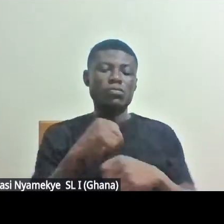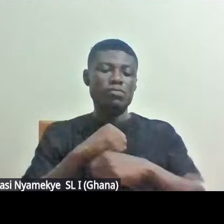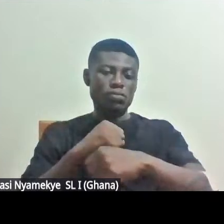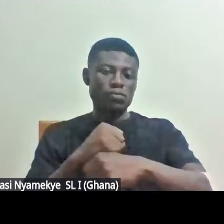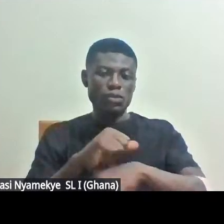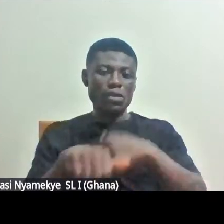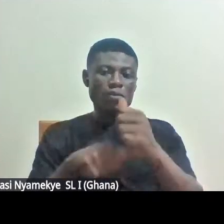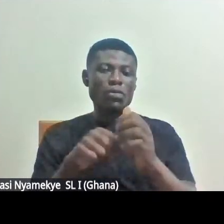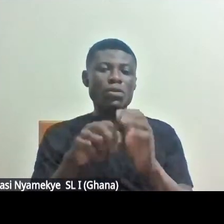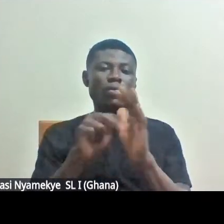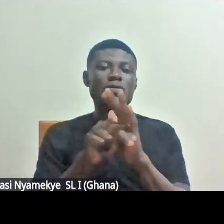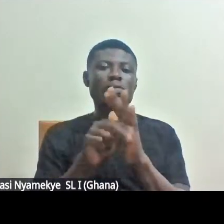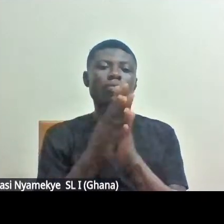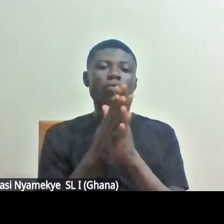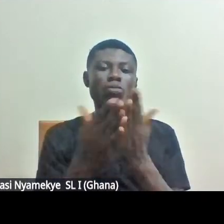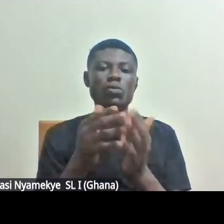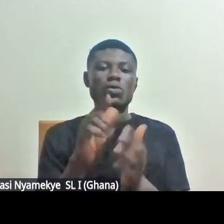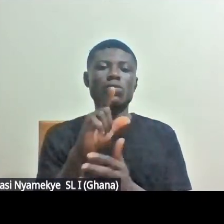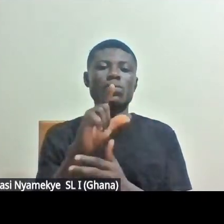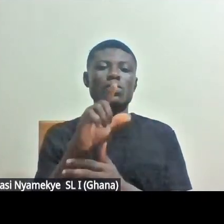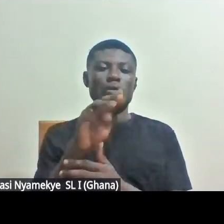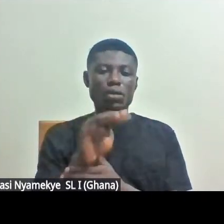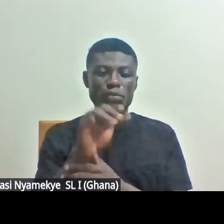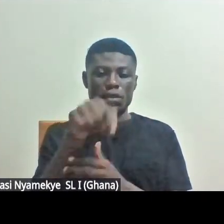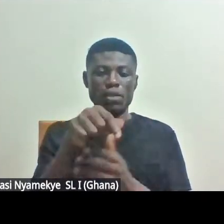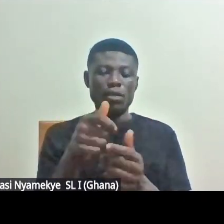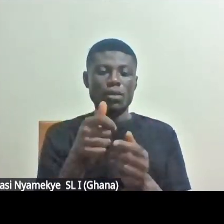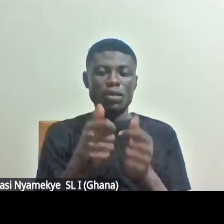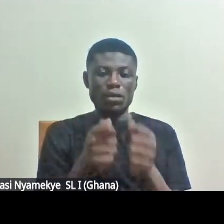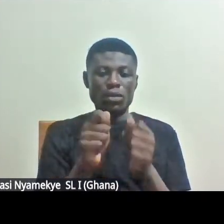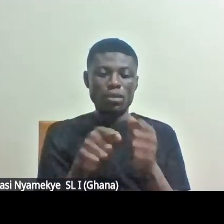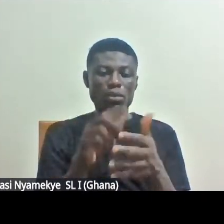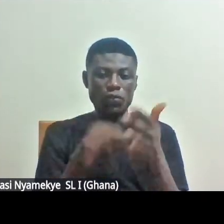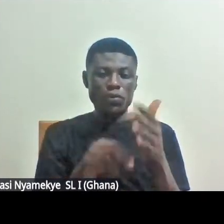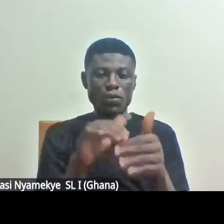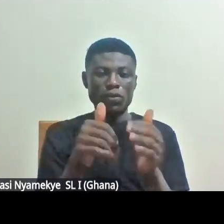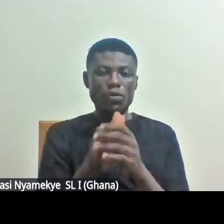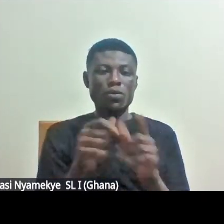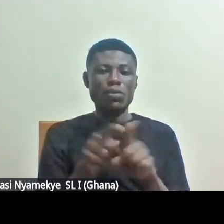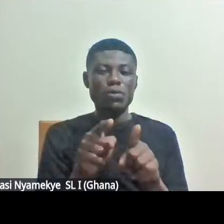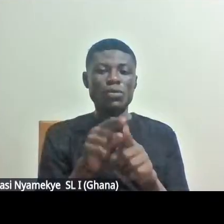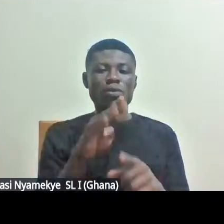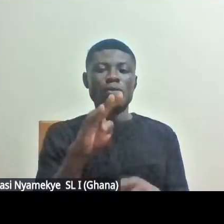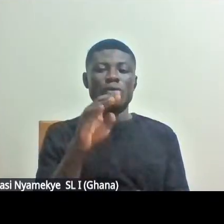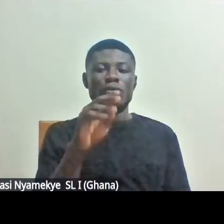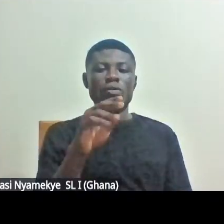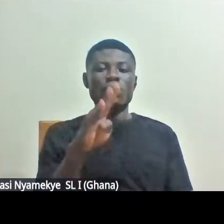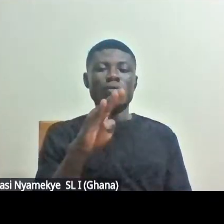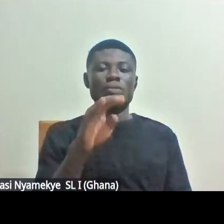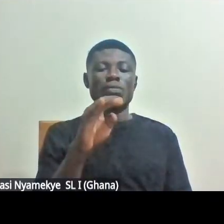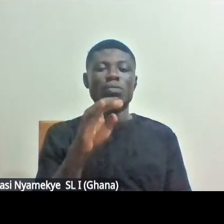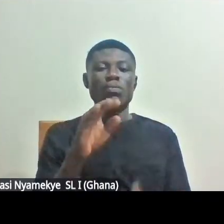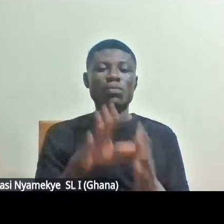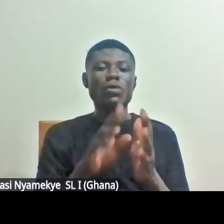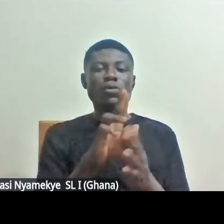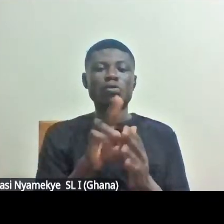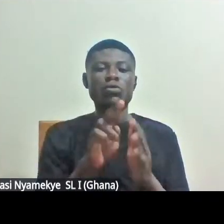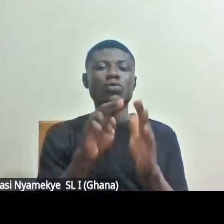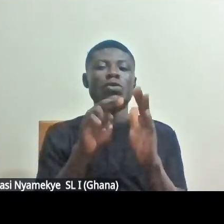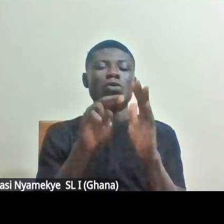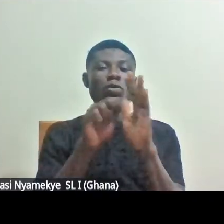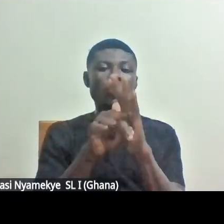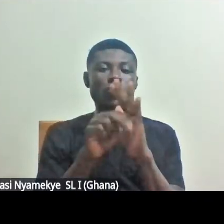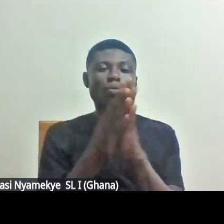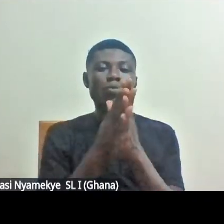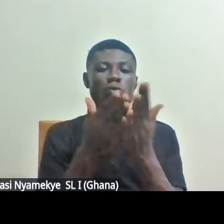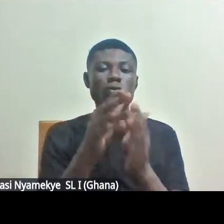Notebook LM in the chat, so you can also read that. Benita is saying that she's going to use Notebook LM and it's really interesting